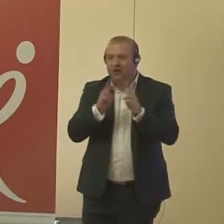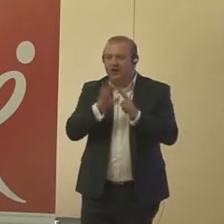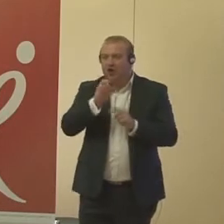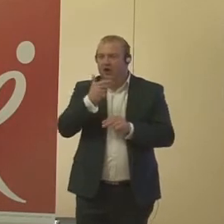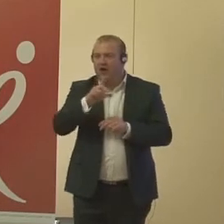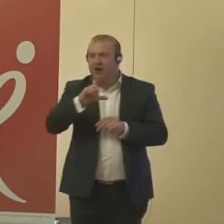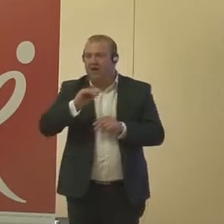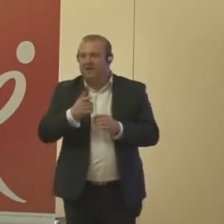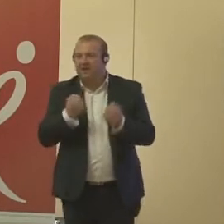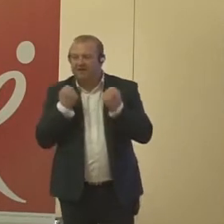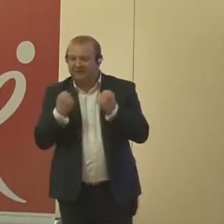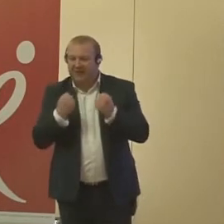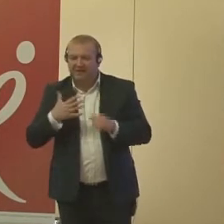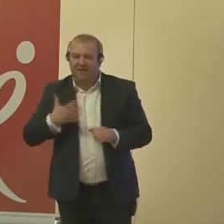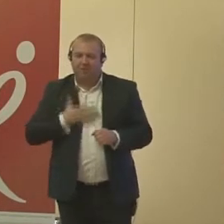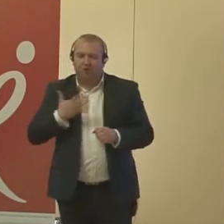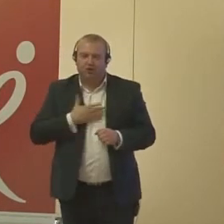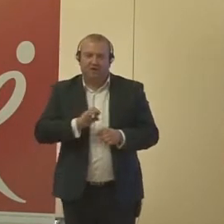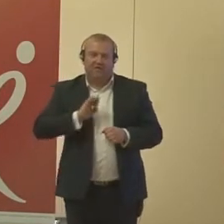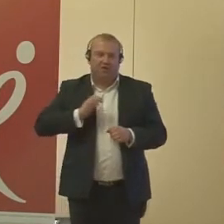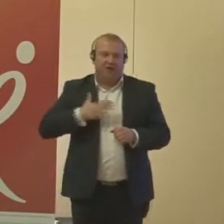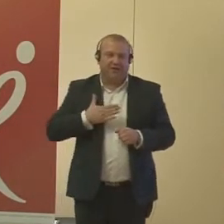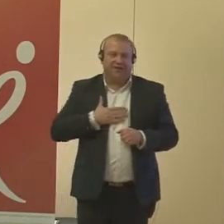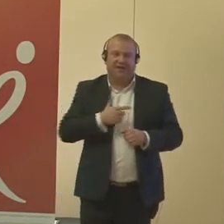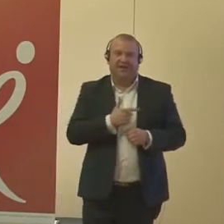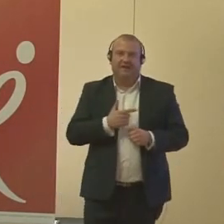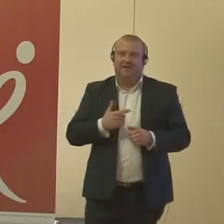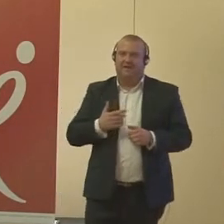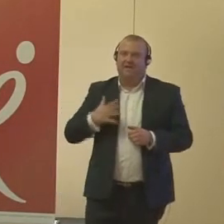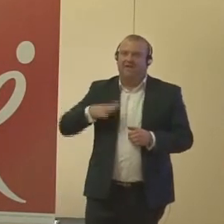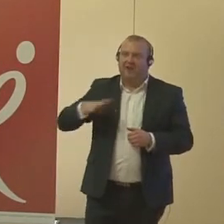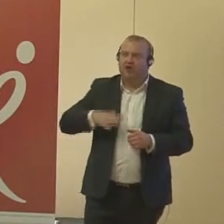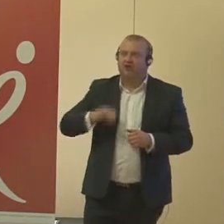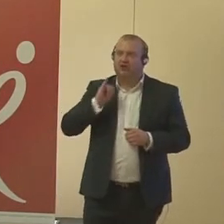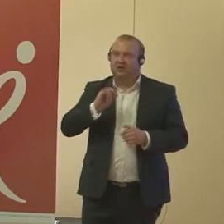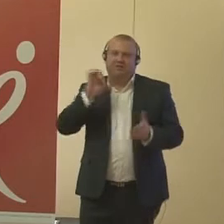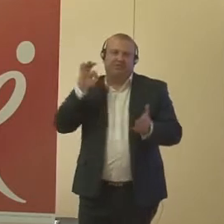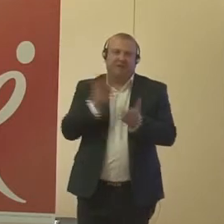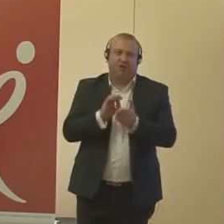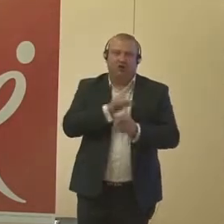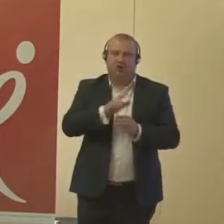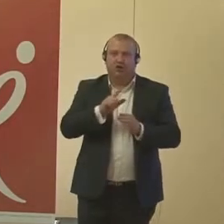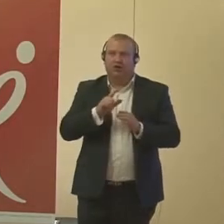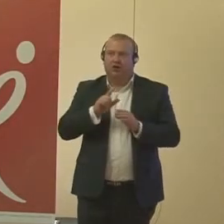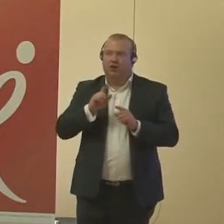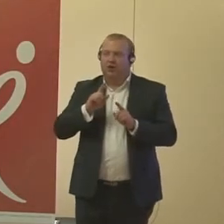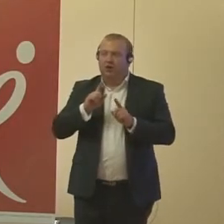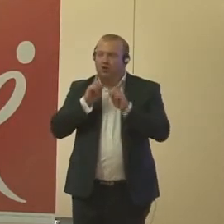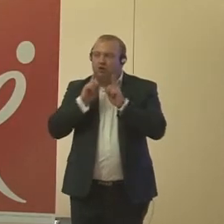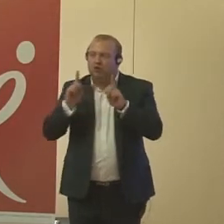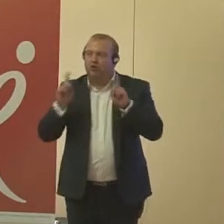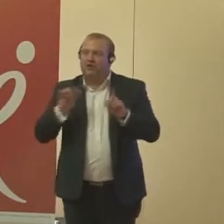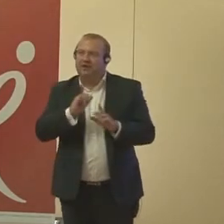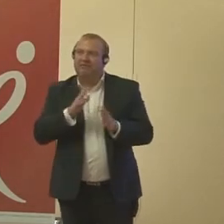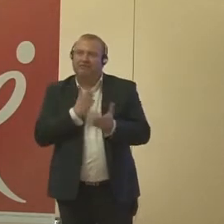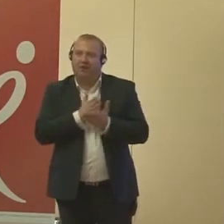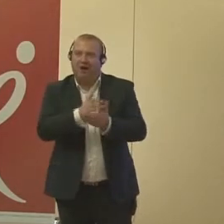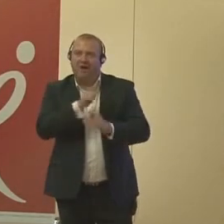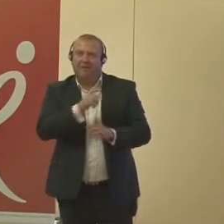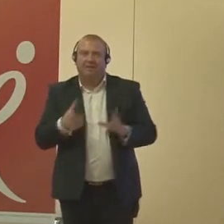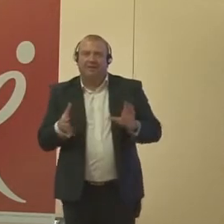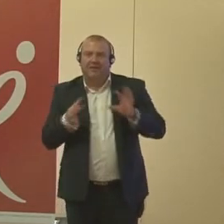in a slightly different way, which I think is quite important. They use a learning platform, as in Portugal, but here they use